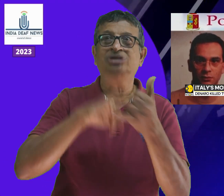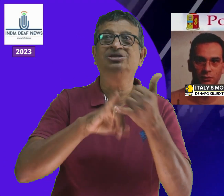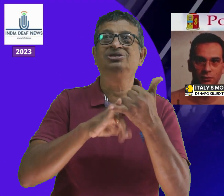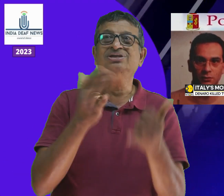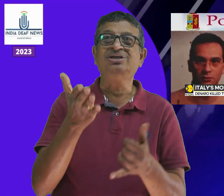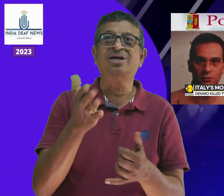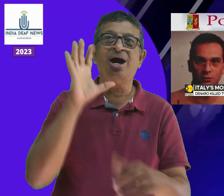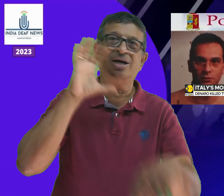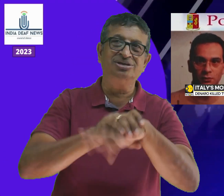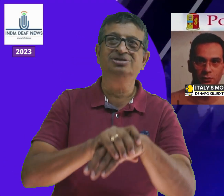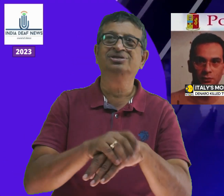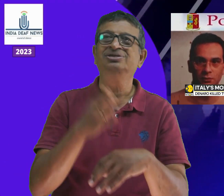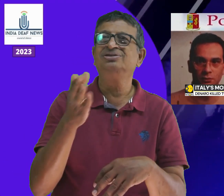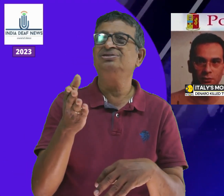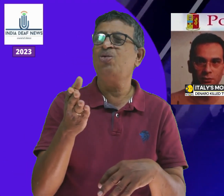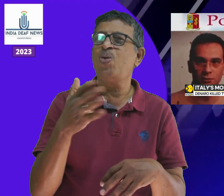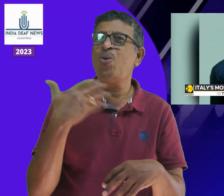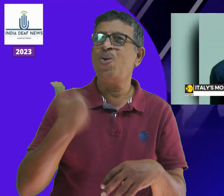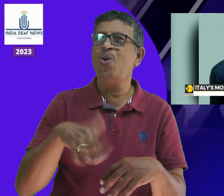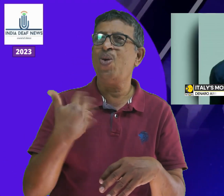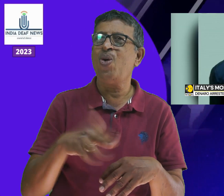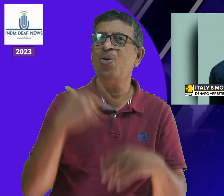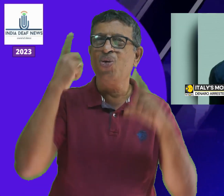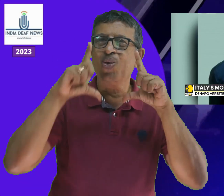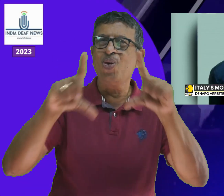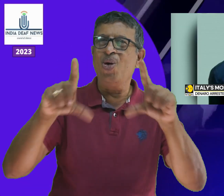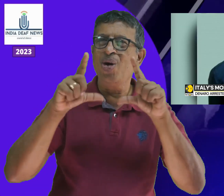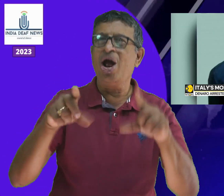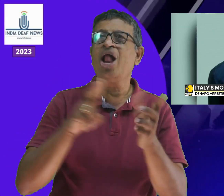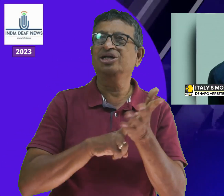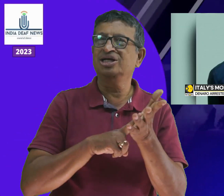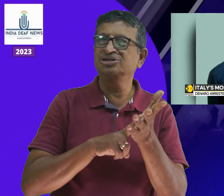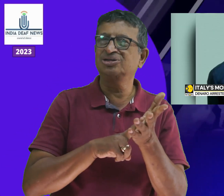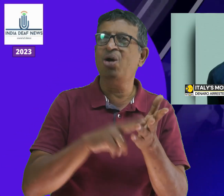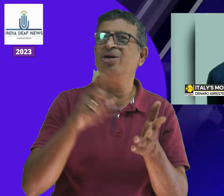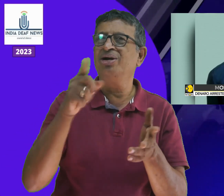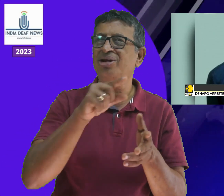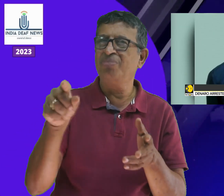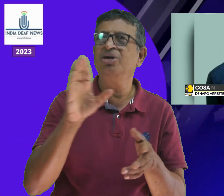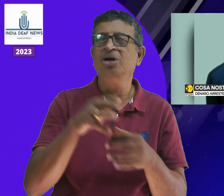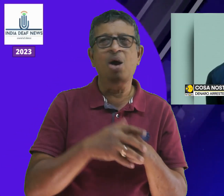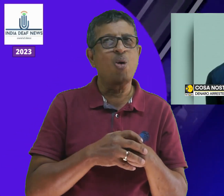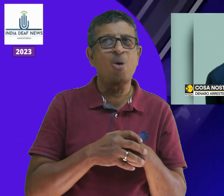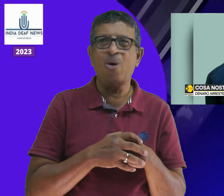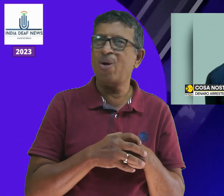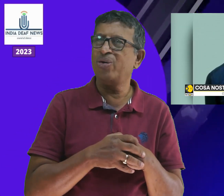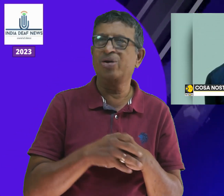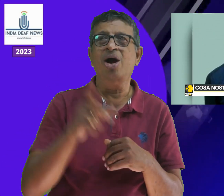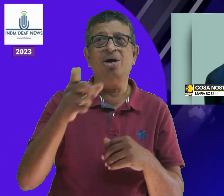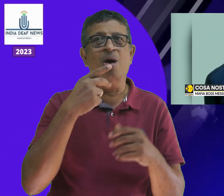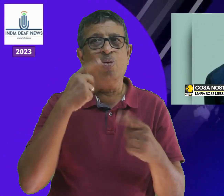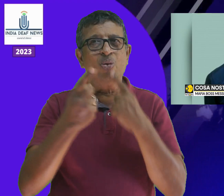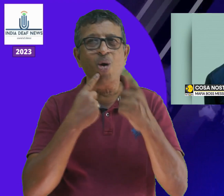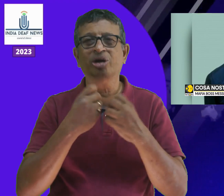giving evidence against the mafia, prosecutors say. The boy was held in captivity for 2 years before he was strangled and his